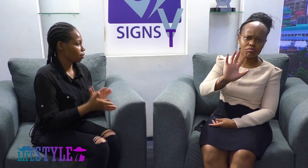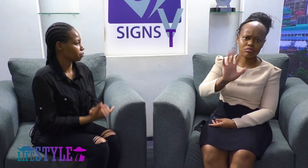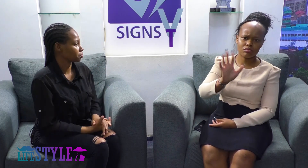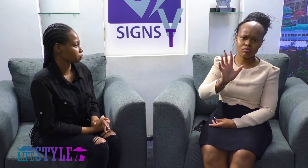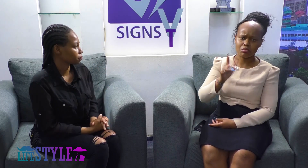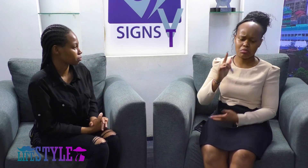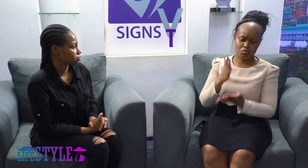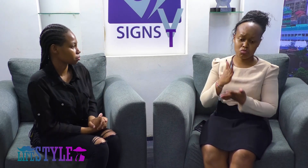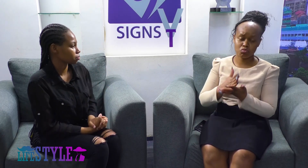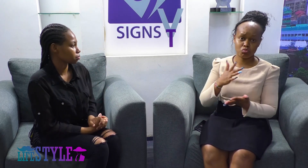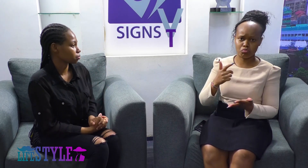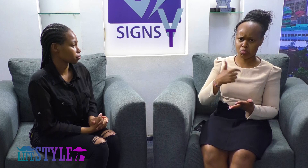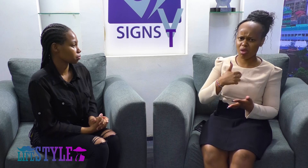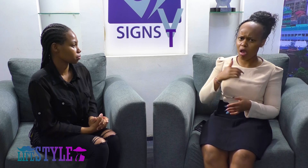does your mother knows sign language?